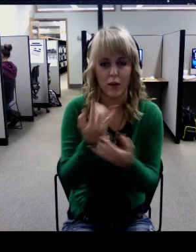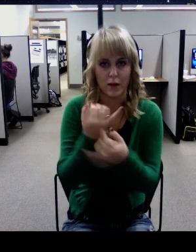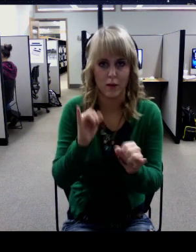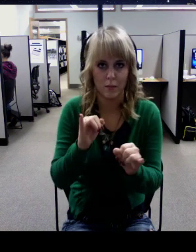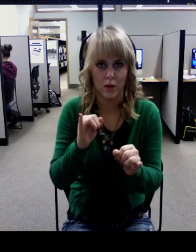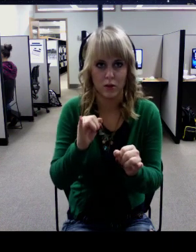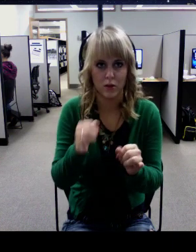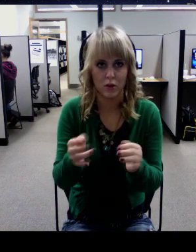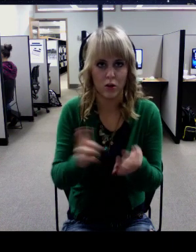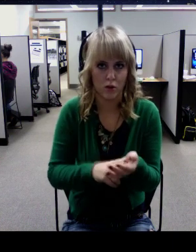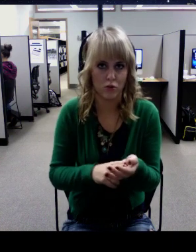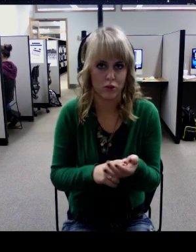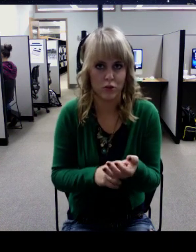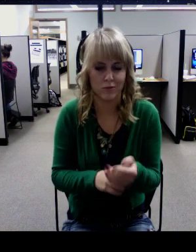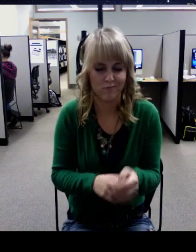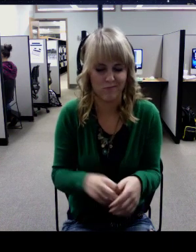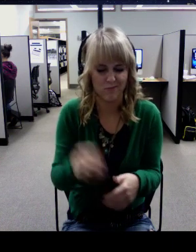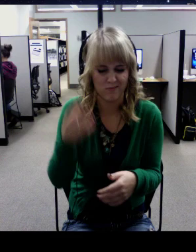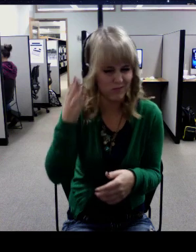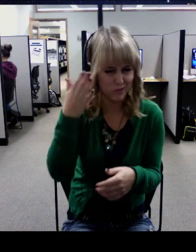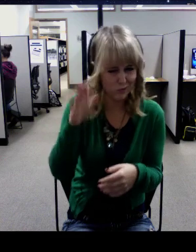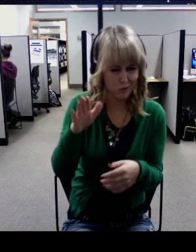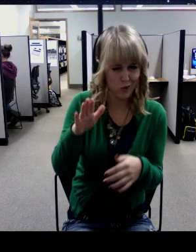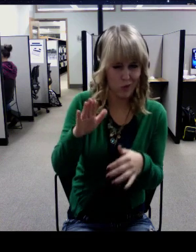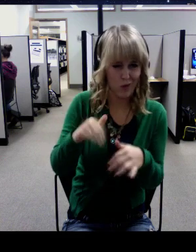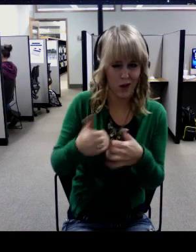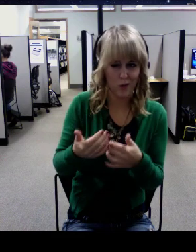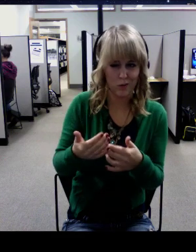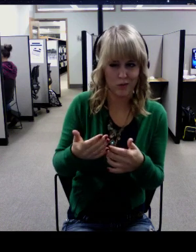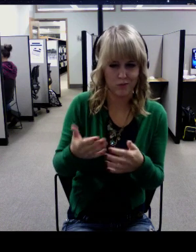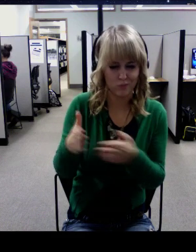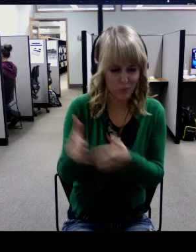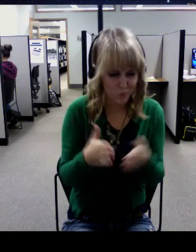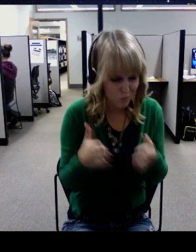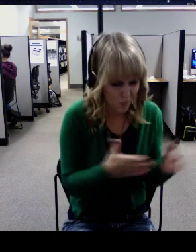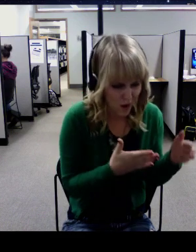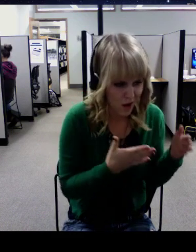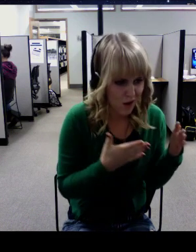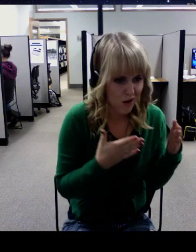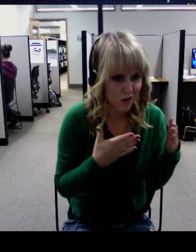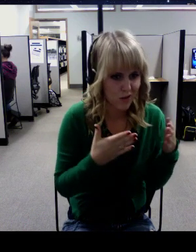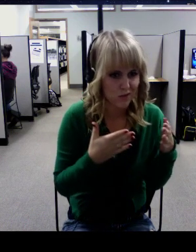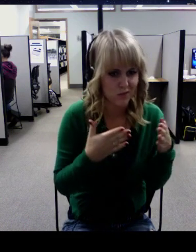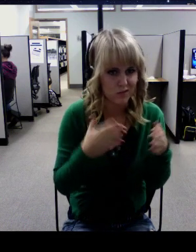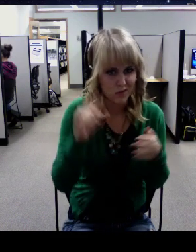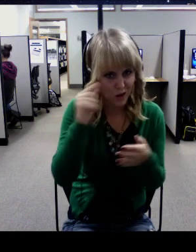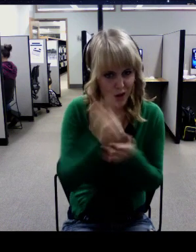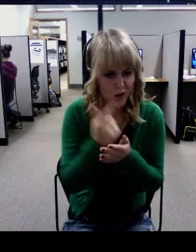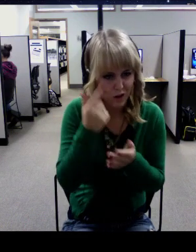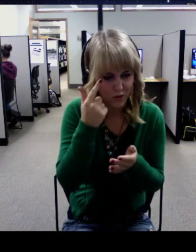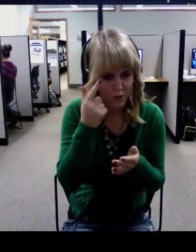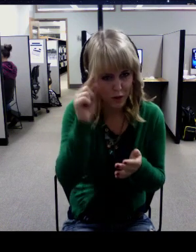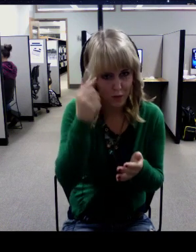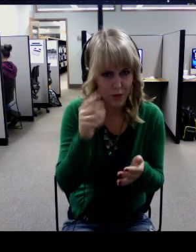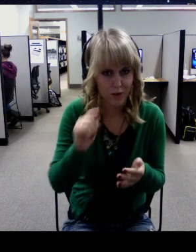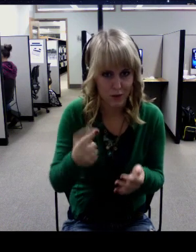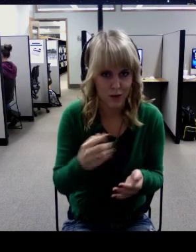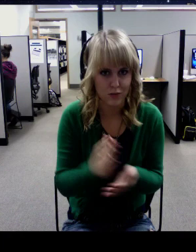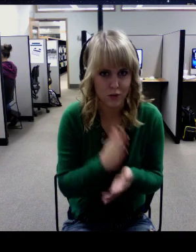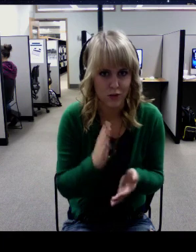don't know exactly how to prepare a return with that. Instead of when they're an employee, you get a W-2. An